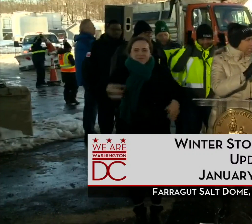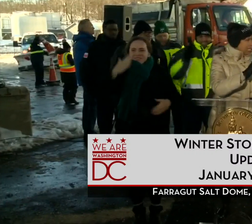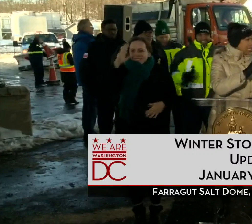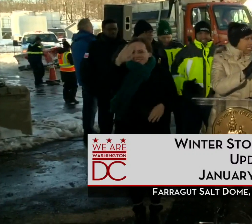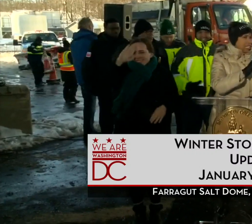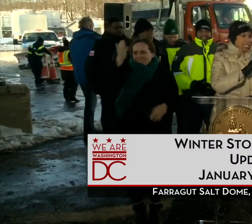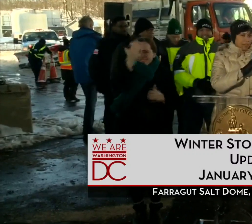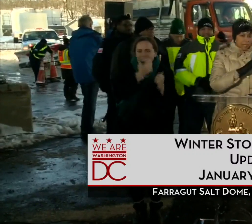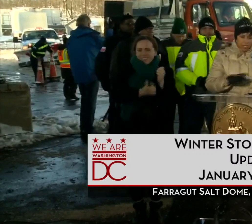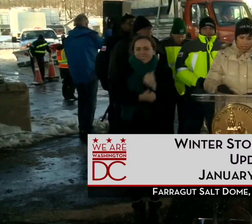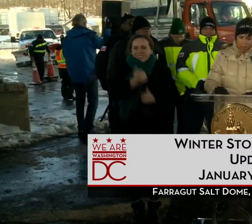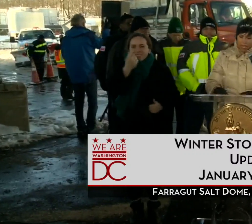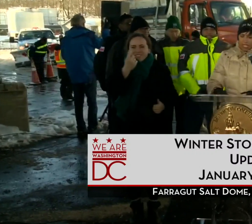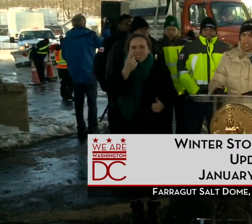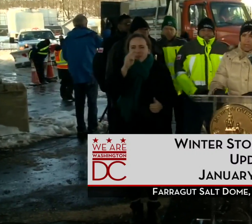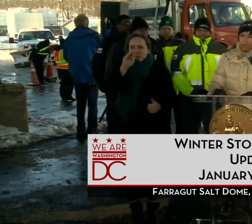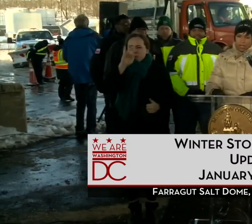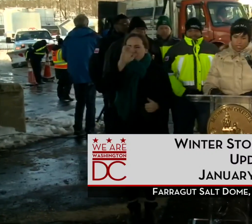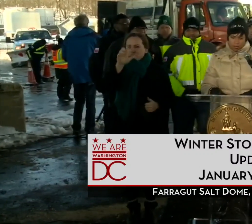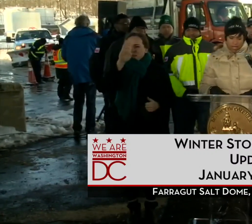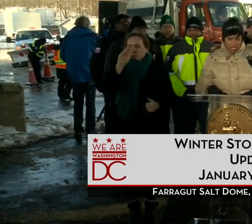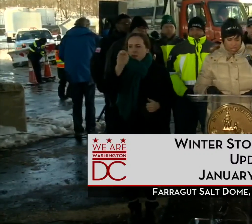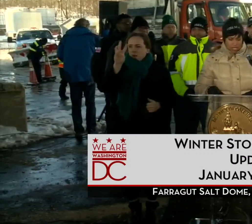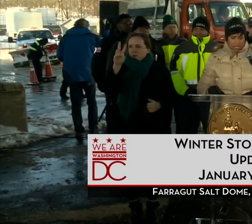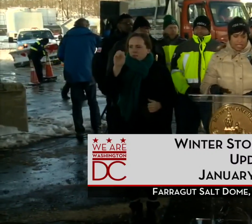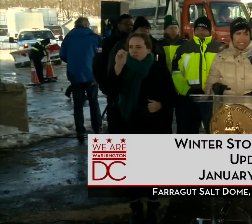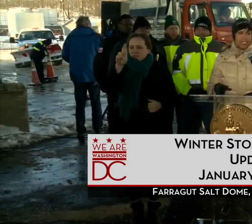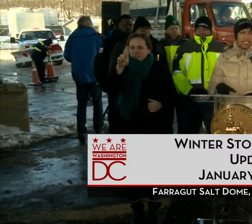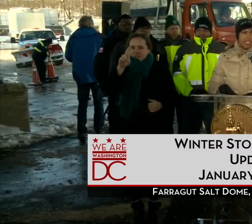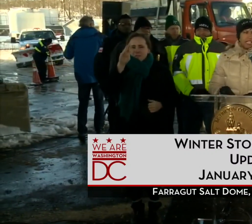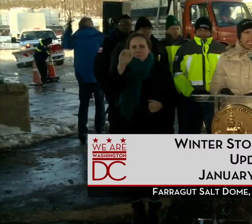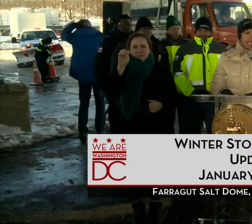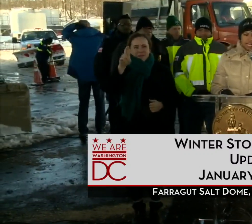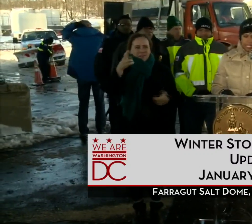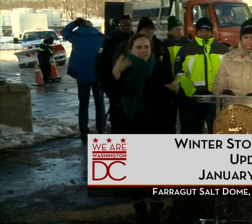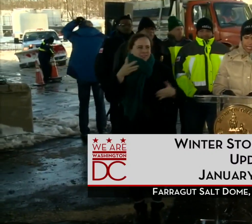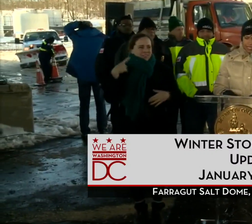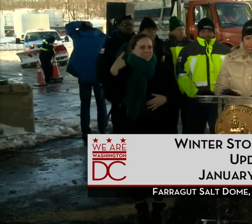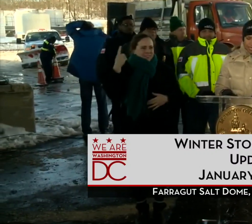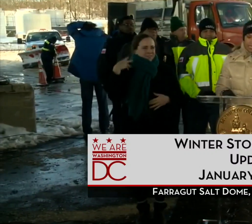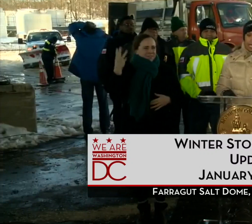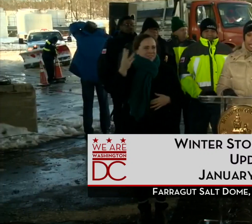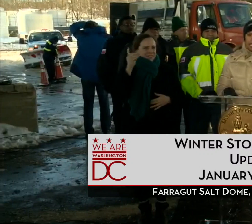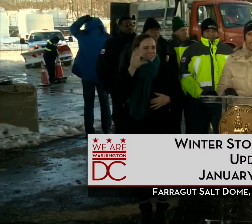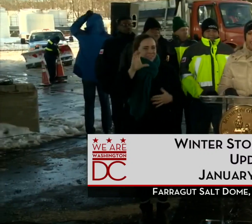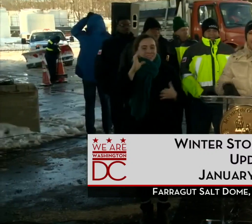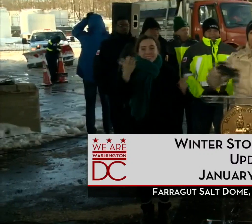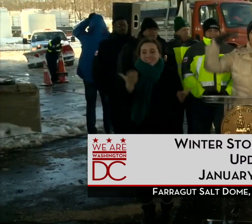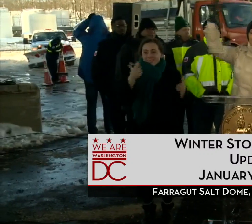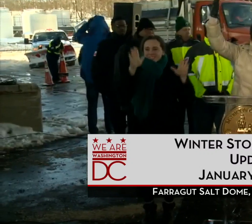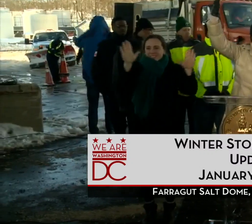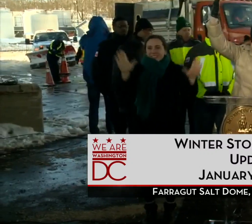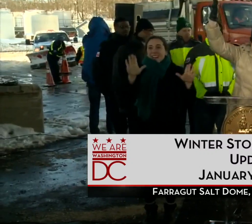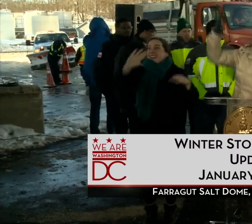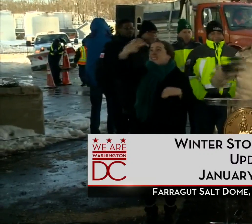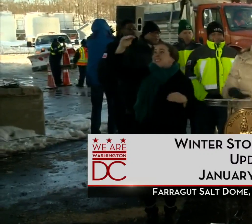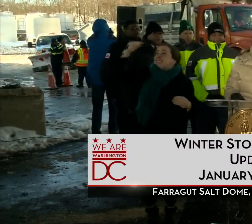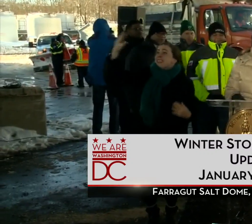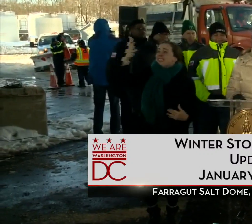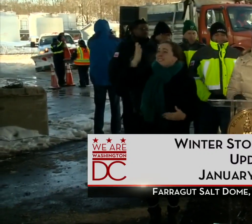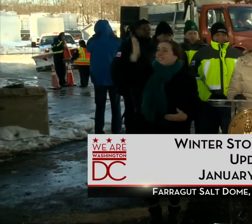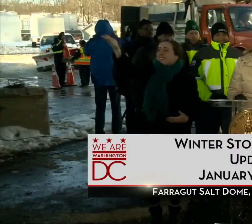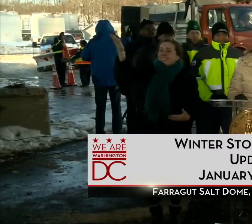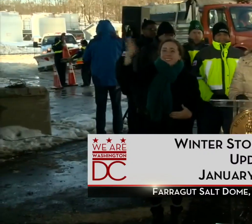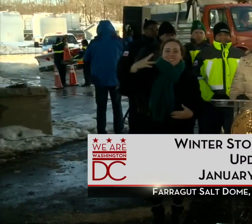Hello, everybody. I'm Uriel Bowser. I'm the mayor of Washington, D.C. It's Sunday, and the sun is out